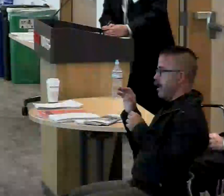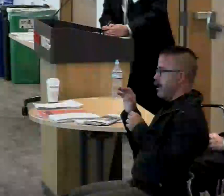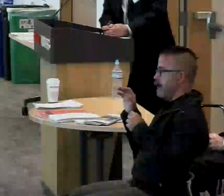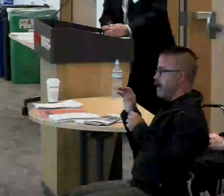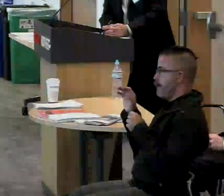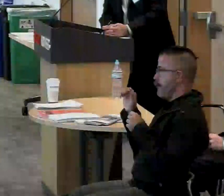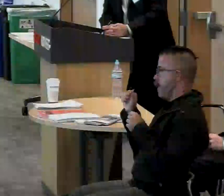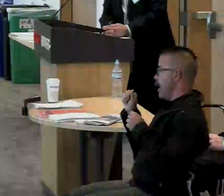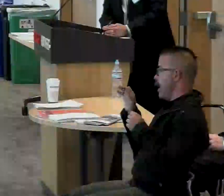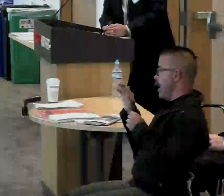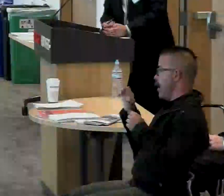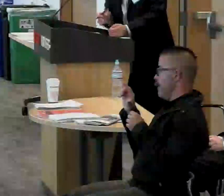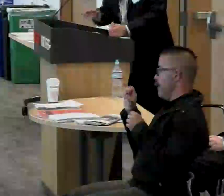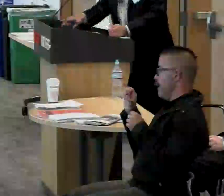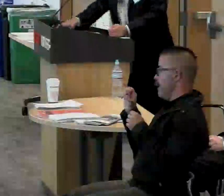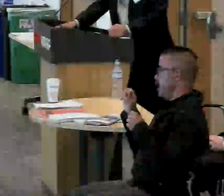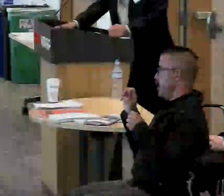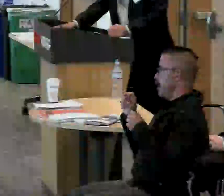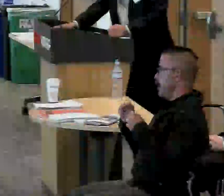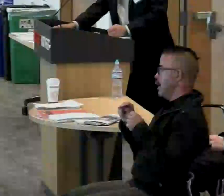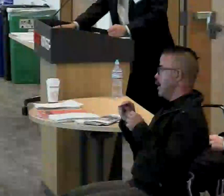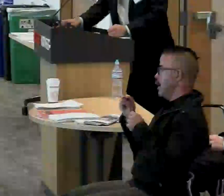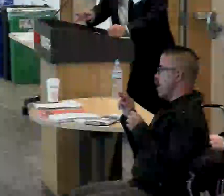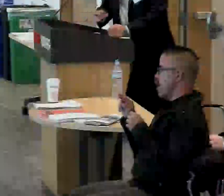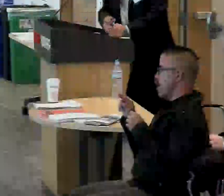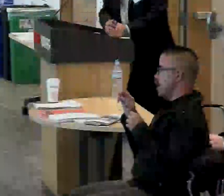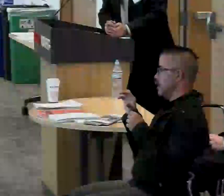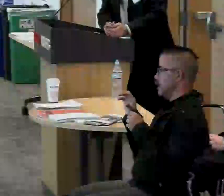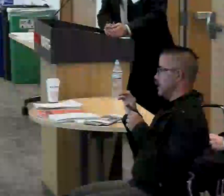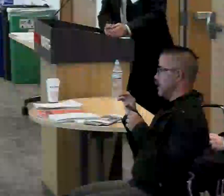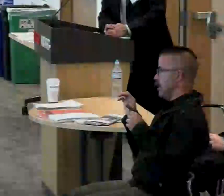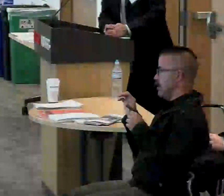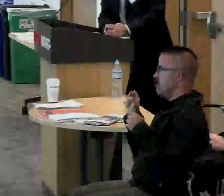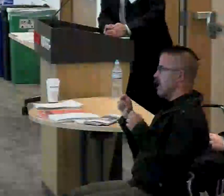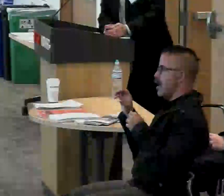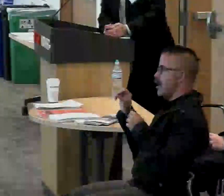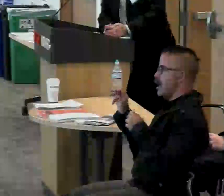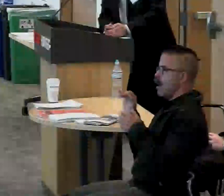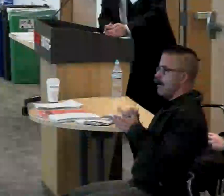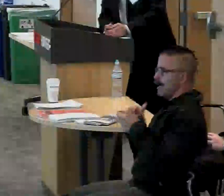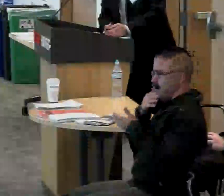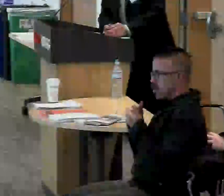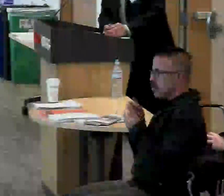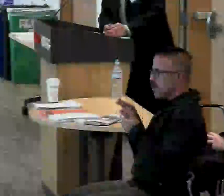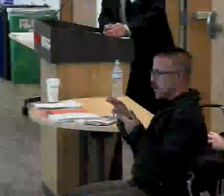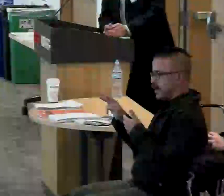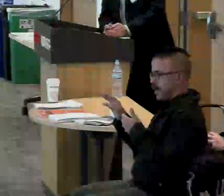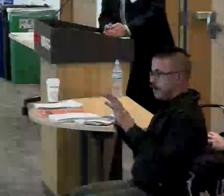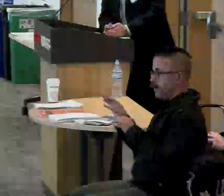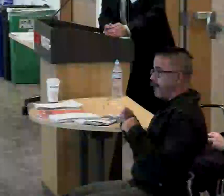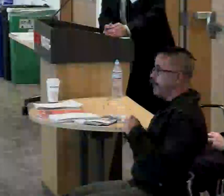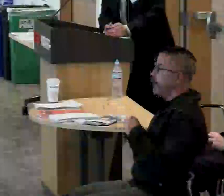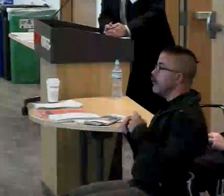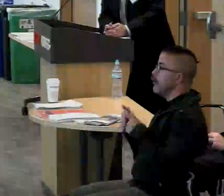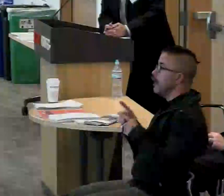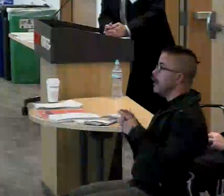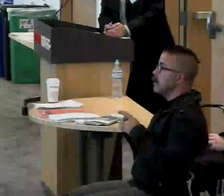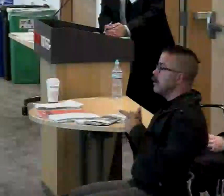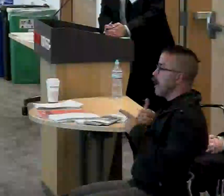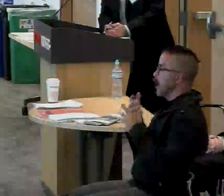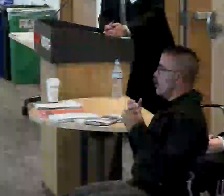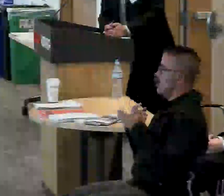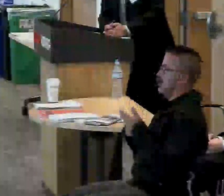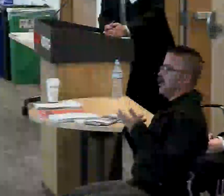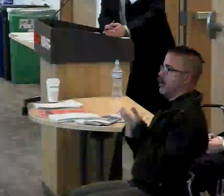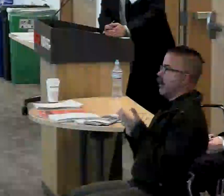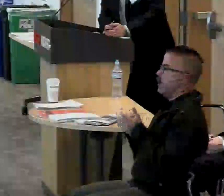and contrast different ABLE accounts and understand what their qualities are. But I just wanted, you were talking about ways to get